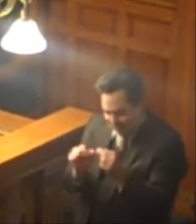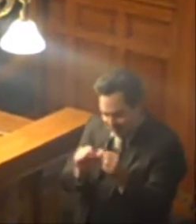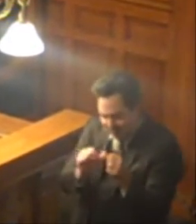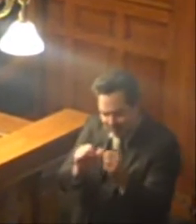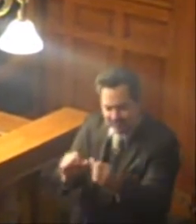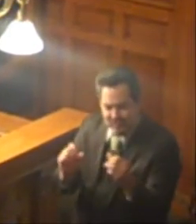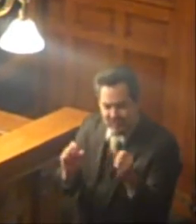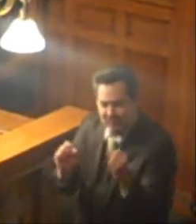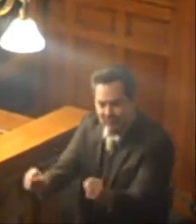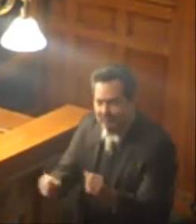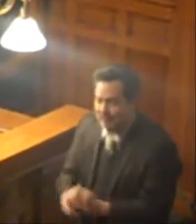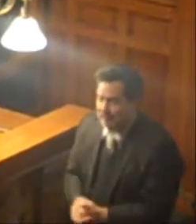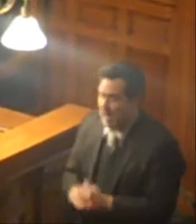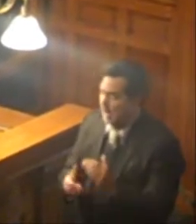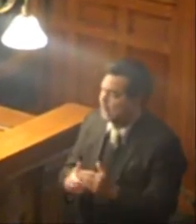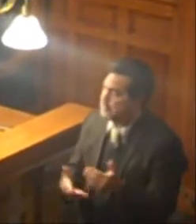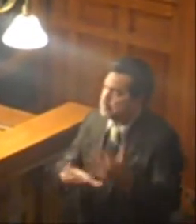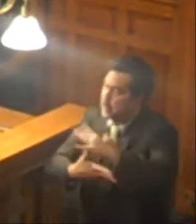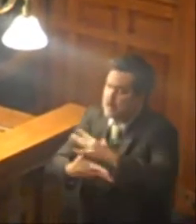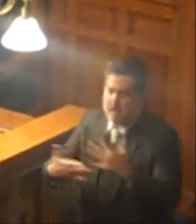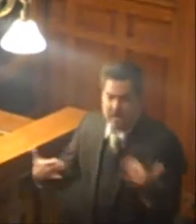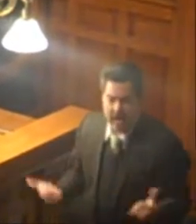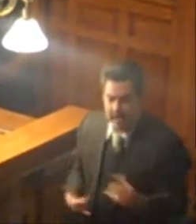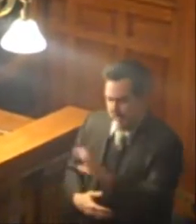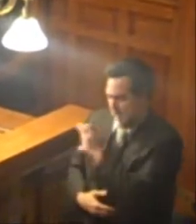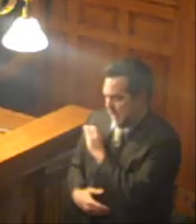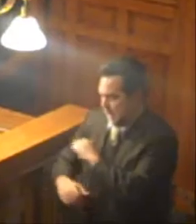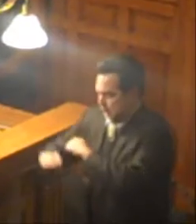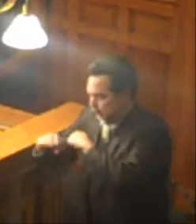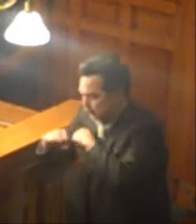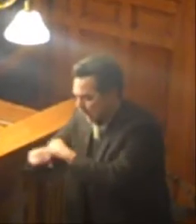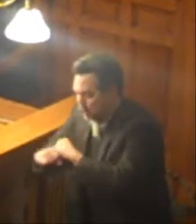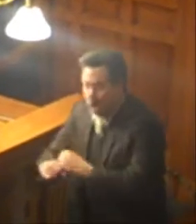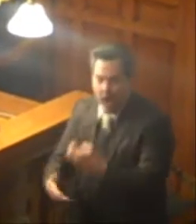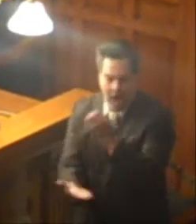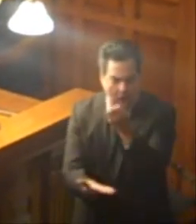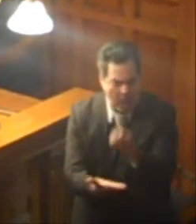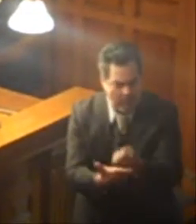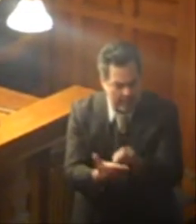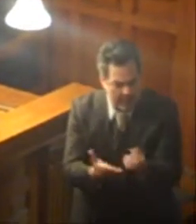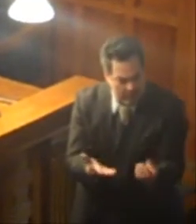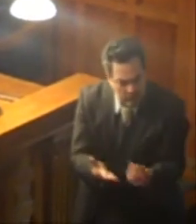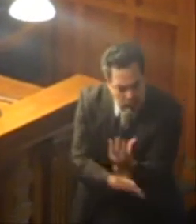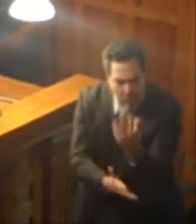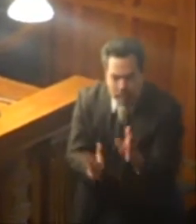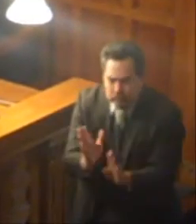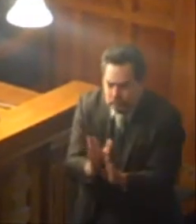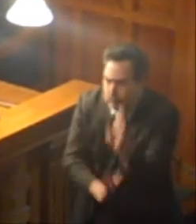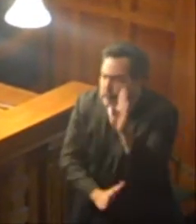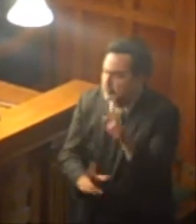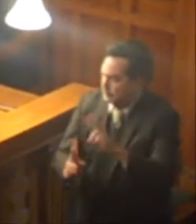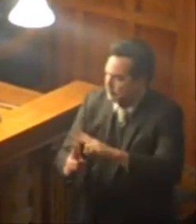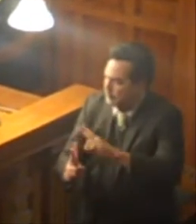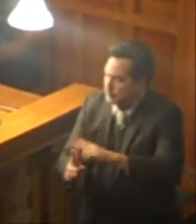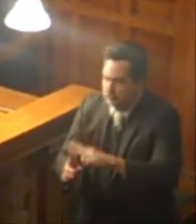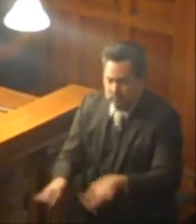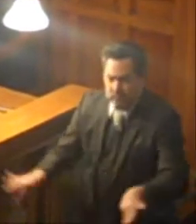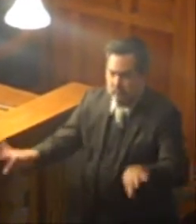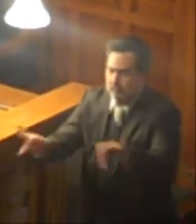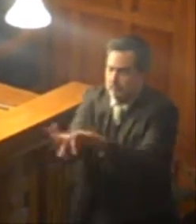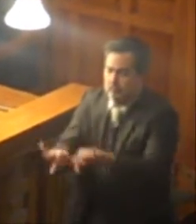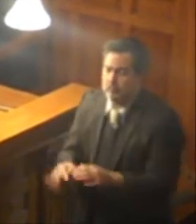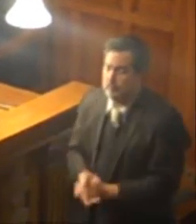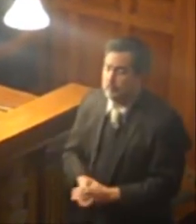protection and economic development. They go hand in hand and are forever joined. Without safety, there is